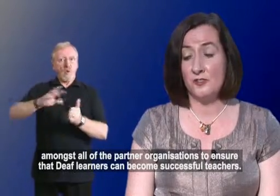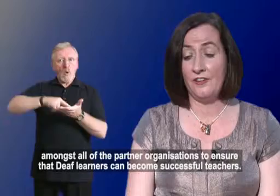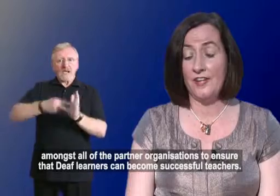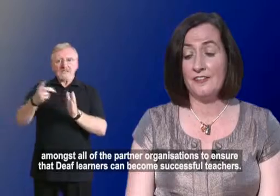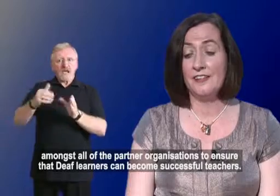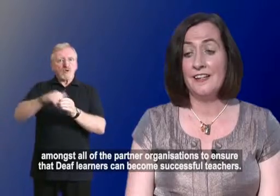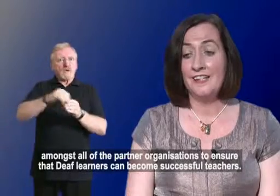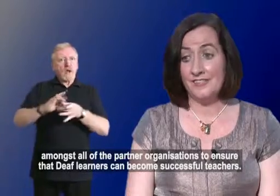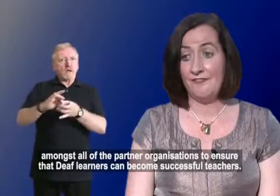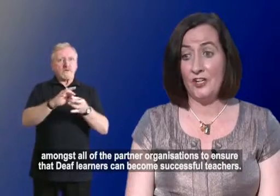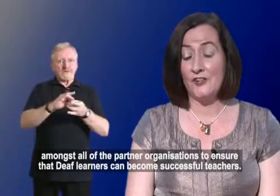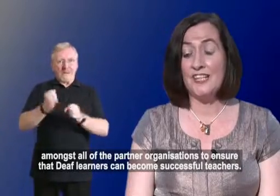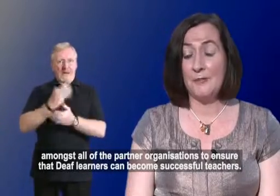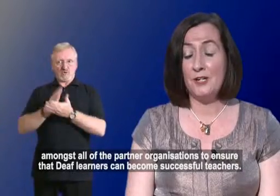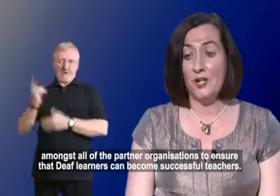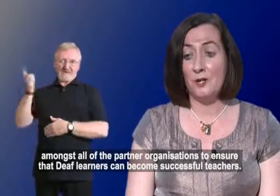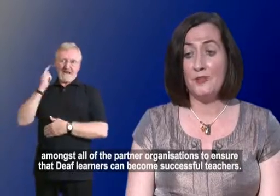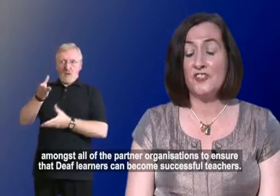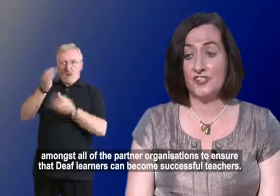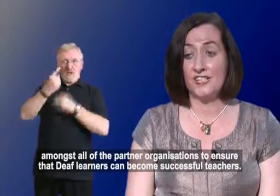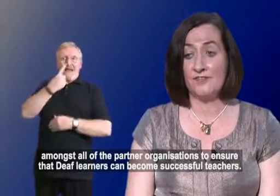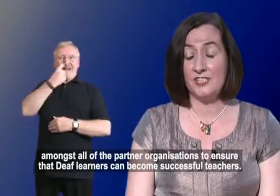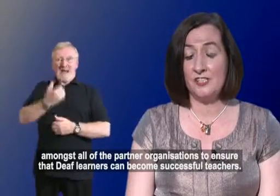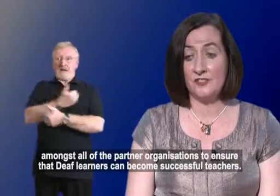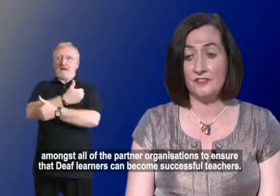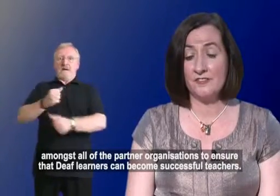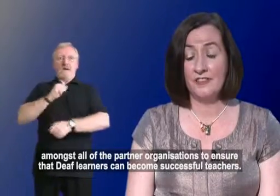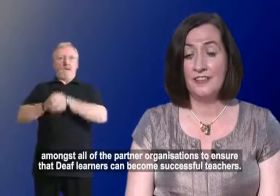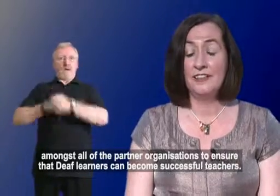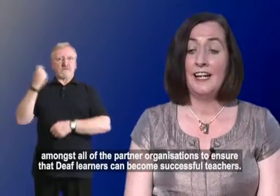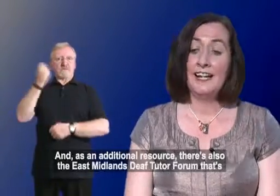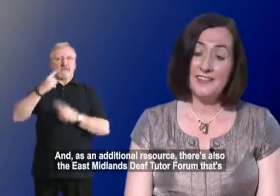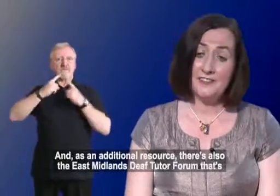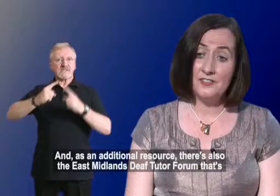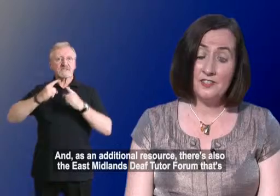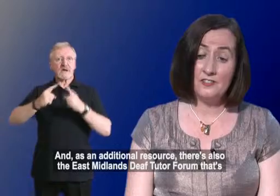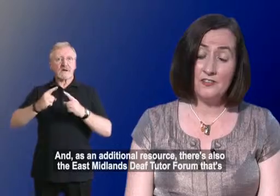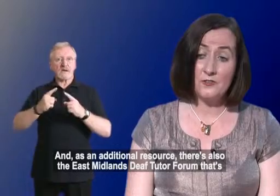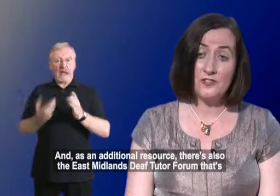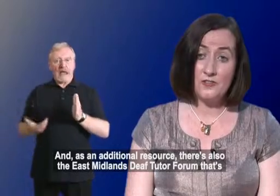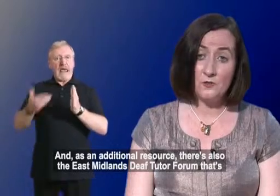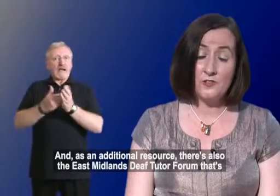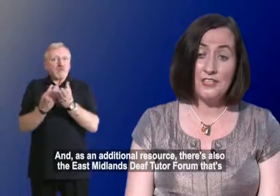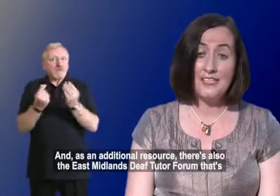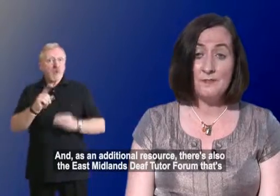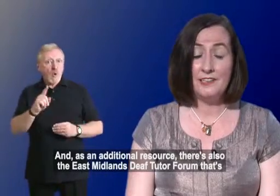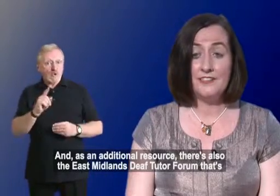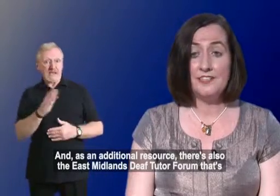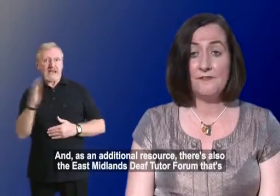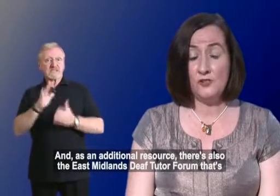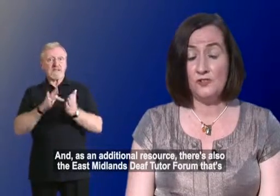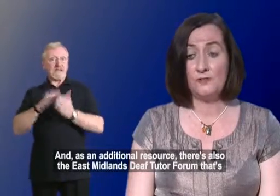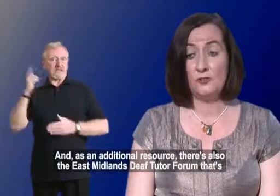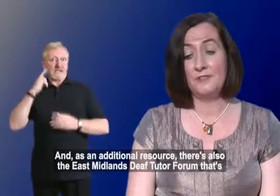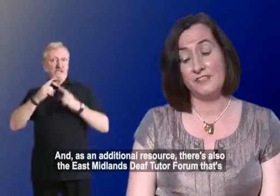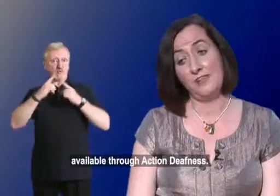to ensure that deaf learners can become successful teachers. And as an additional resource, there's also the East Midlands